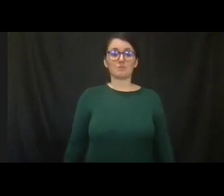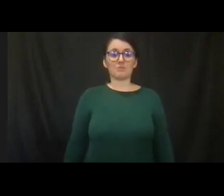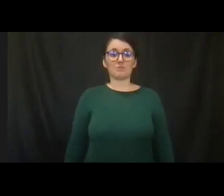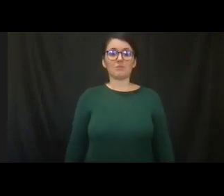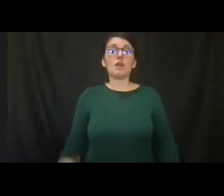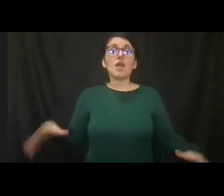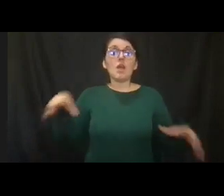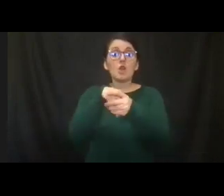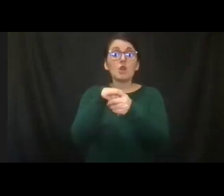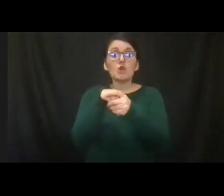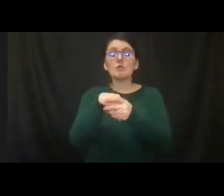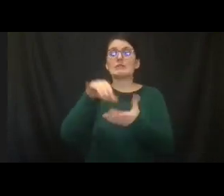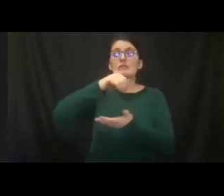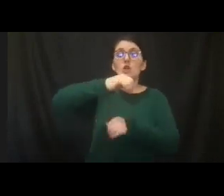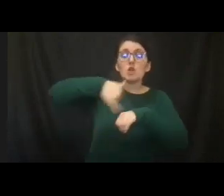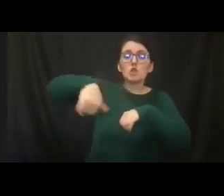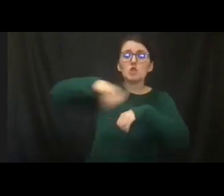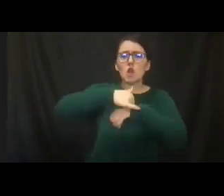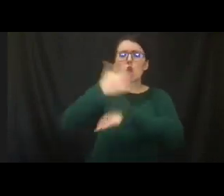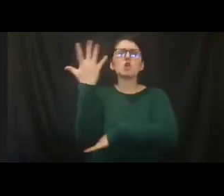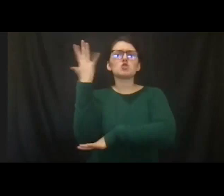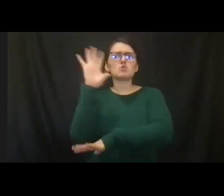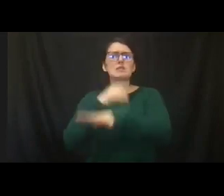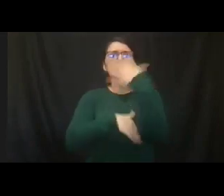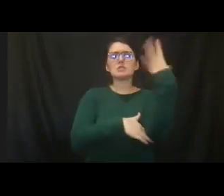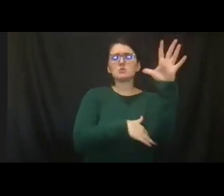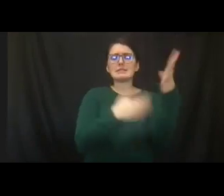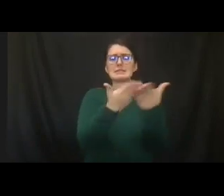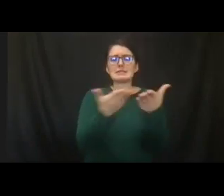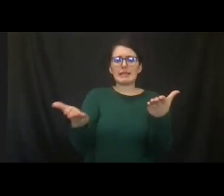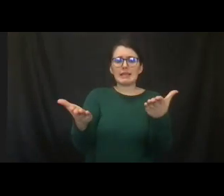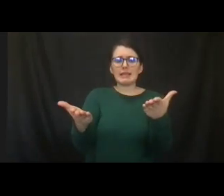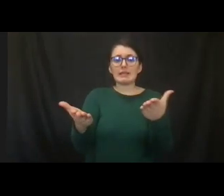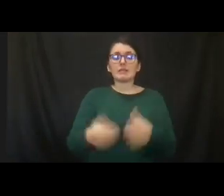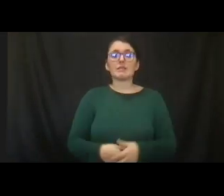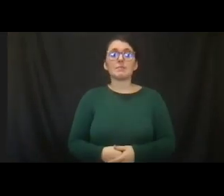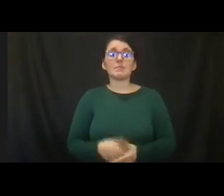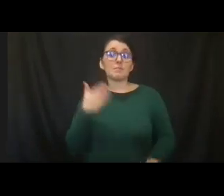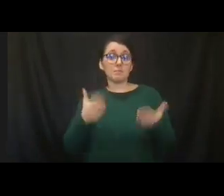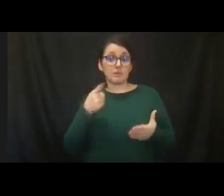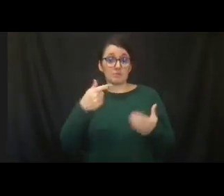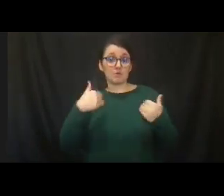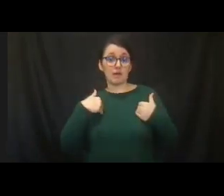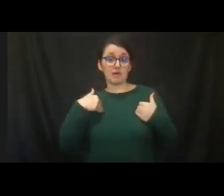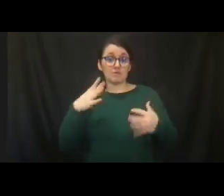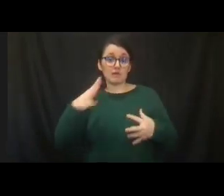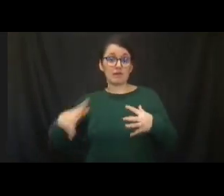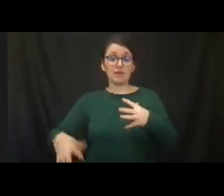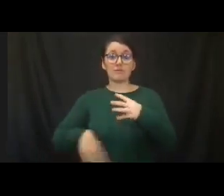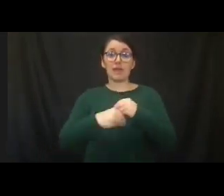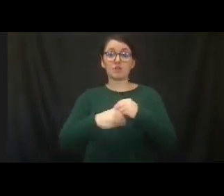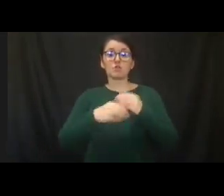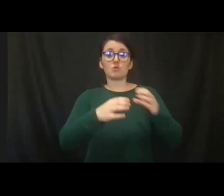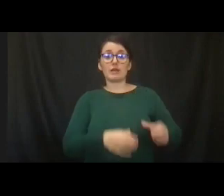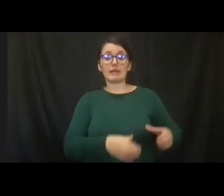like yard debris, right? So some of us at home, we have an extra can to collect